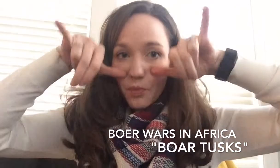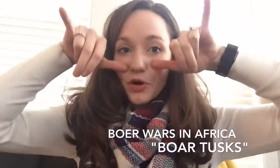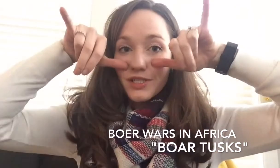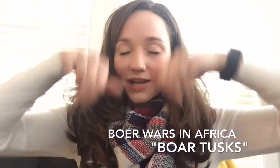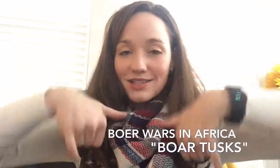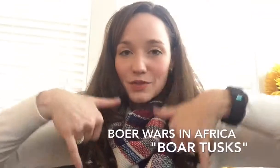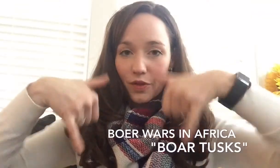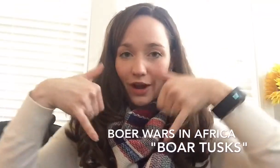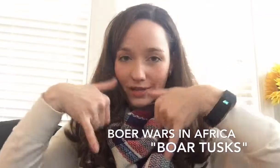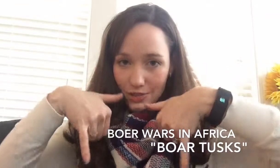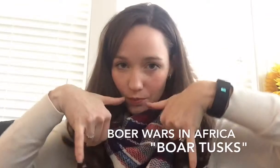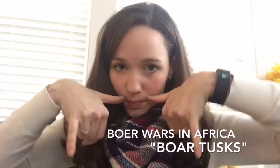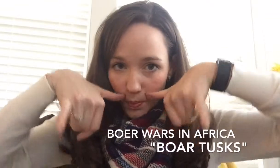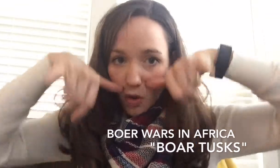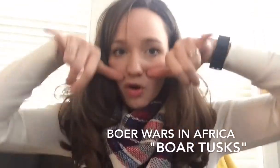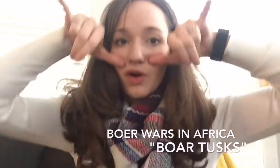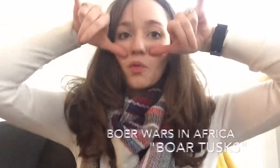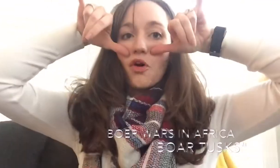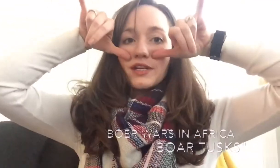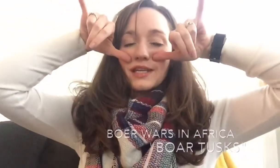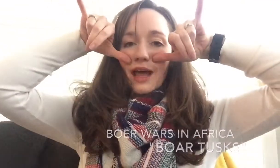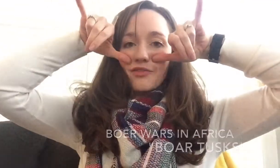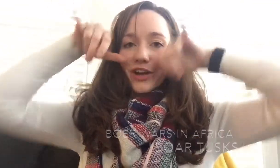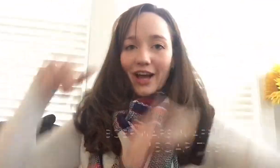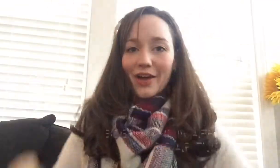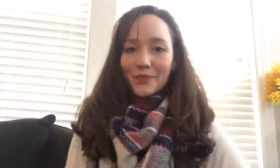boar tusks with our hands. So Boer Wars in Africa.